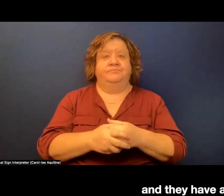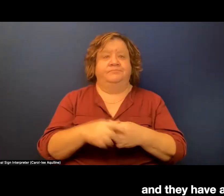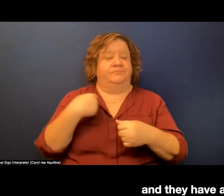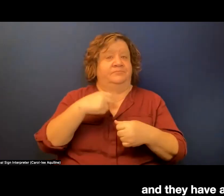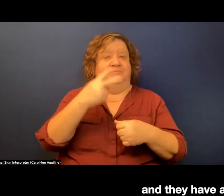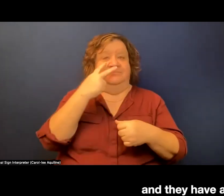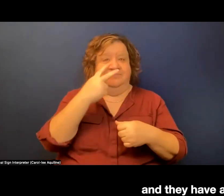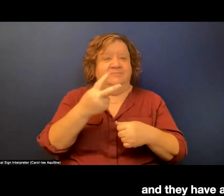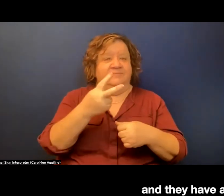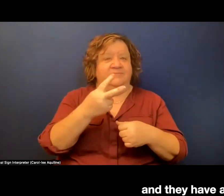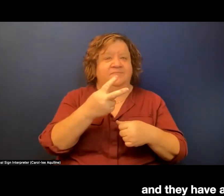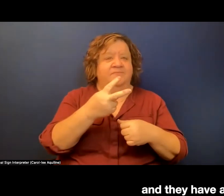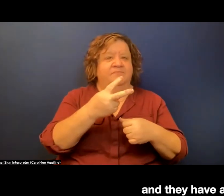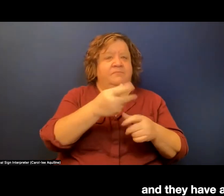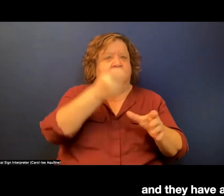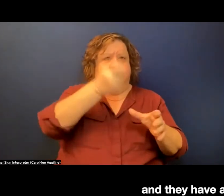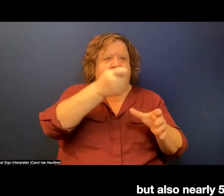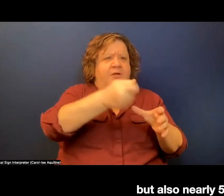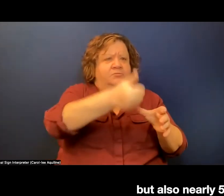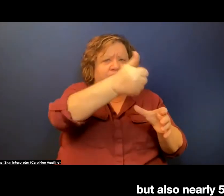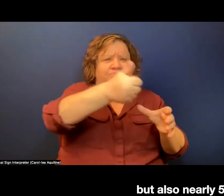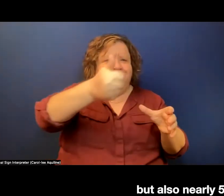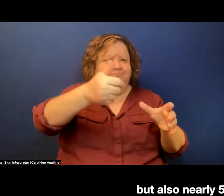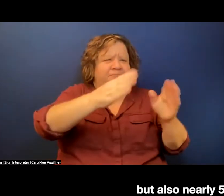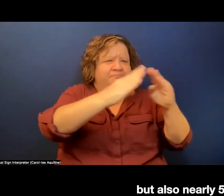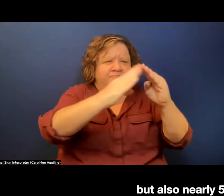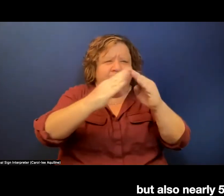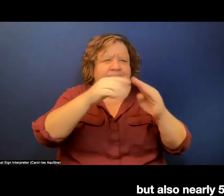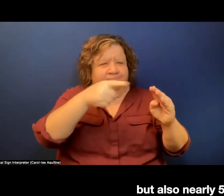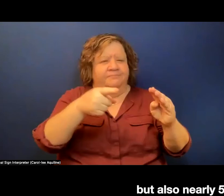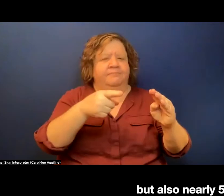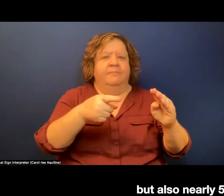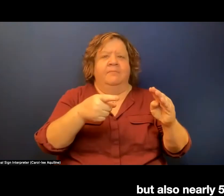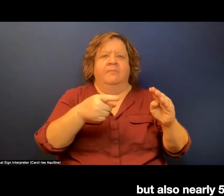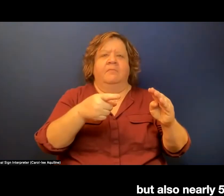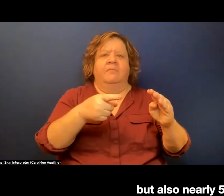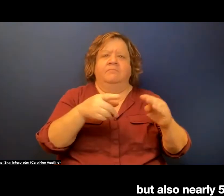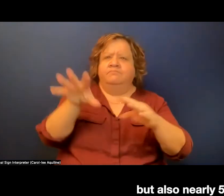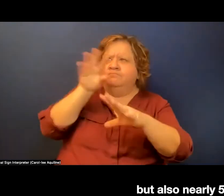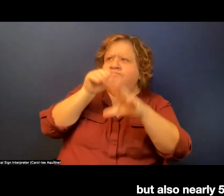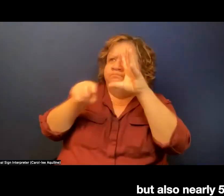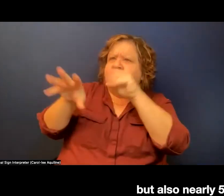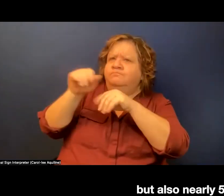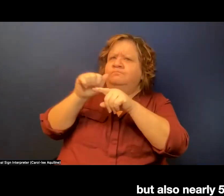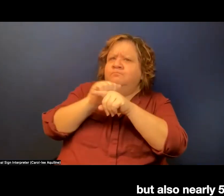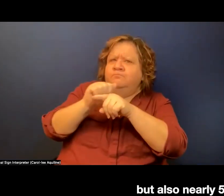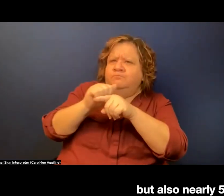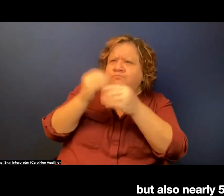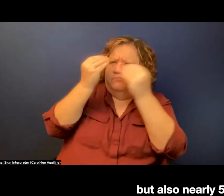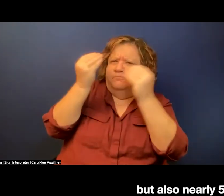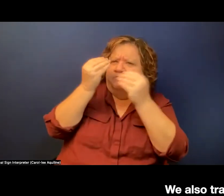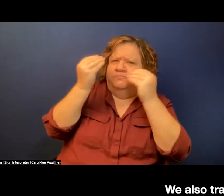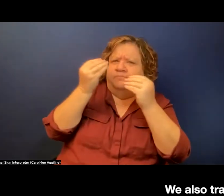today, focal point dealing with disability mainstreaming. But also nearly 500 justice and